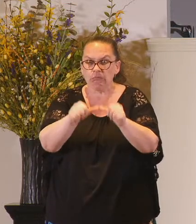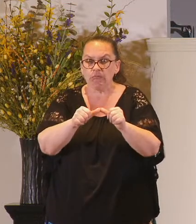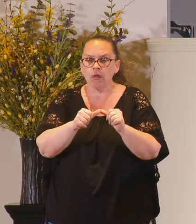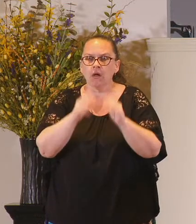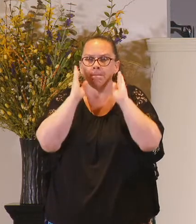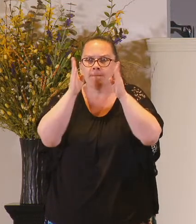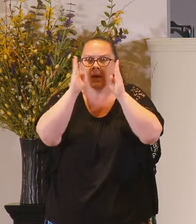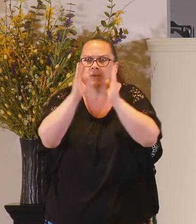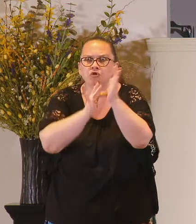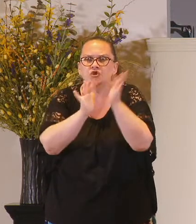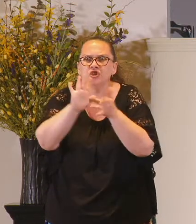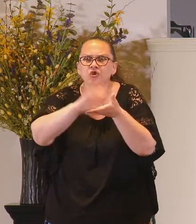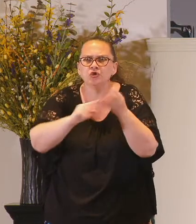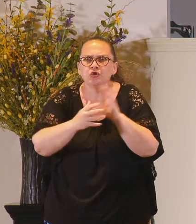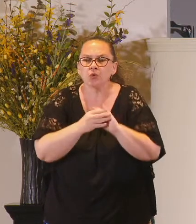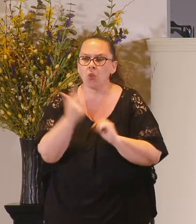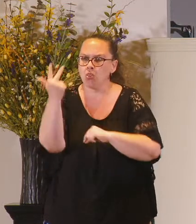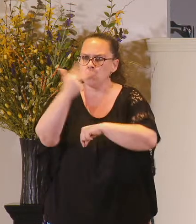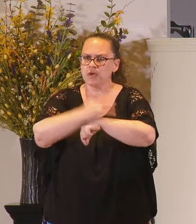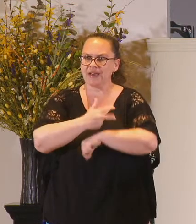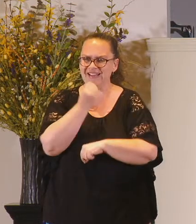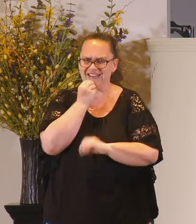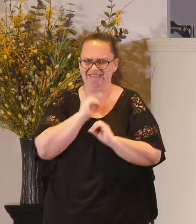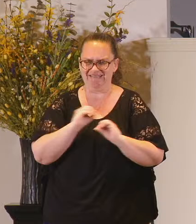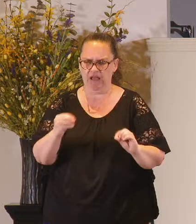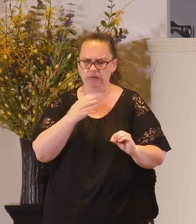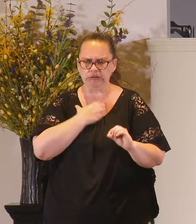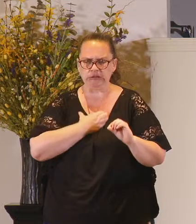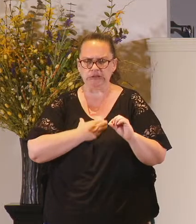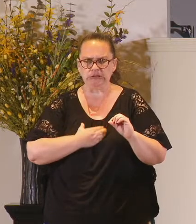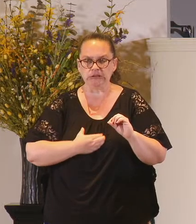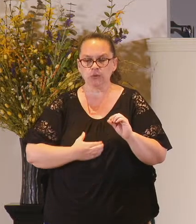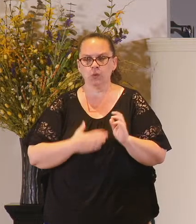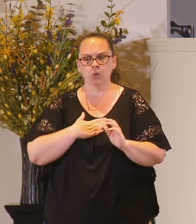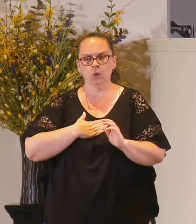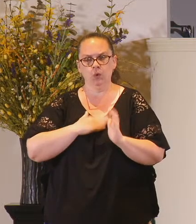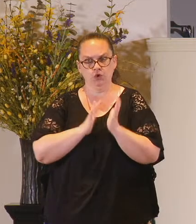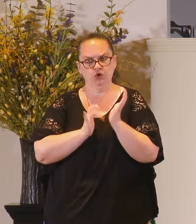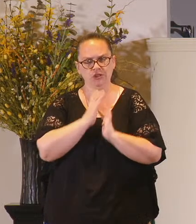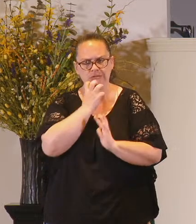they've had nothing to eat. And Jesus cares about that.